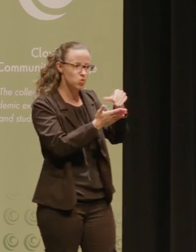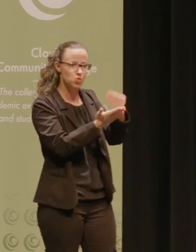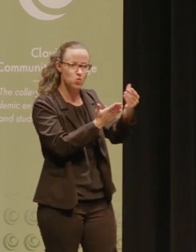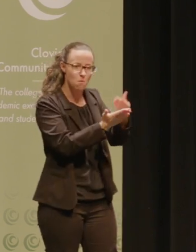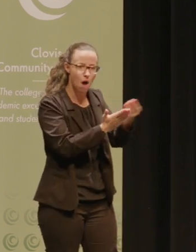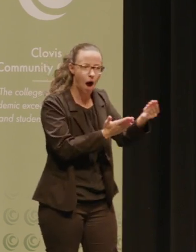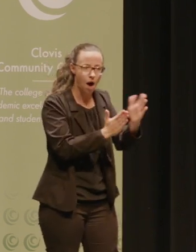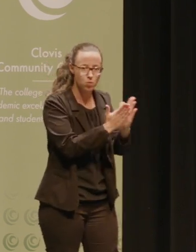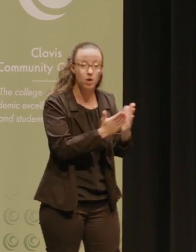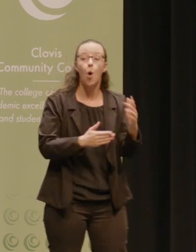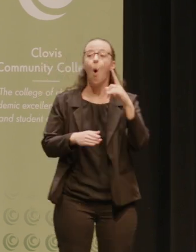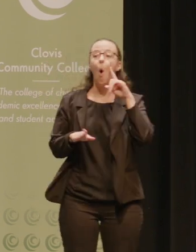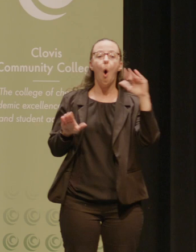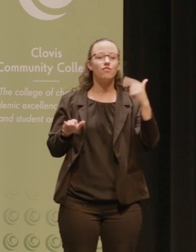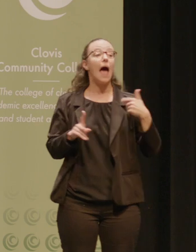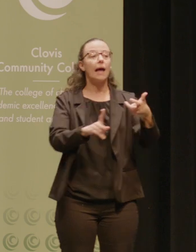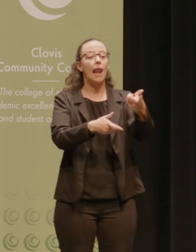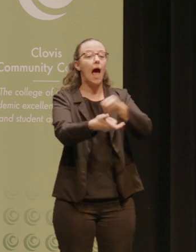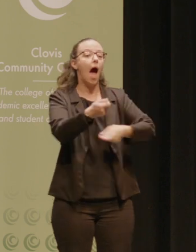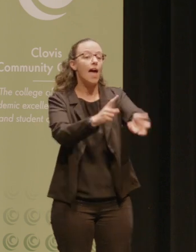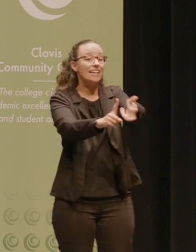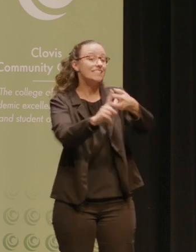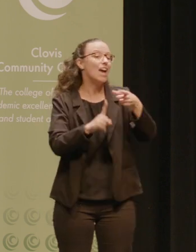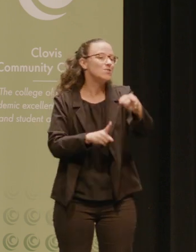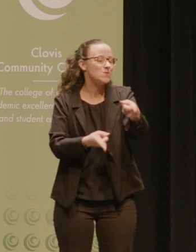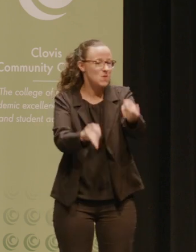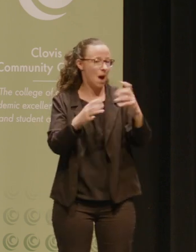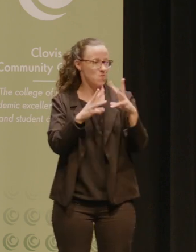entice you to come to a workshop later to learn about how you can do that too.